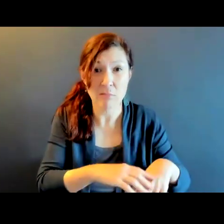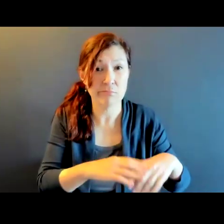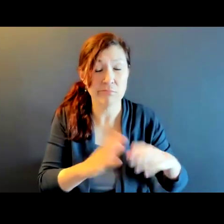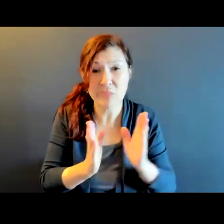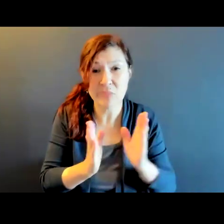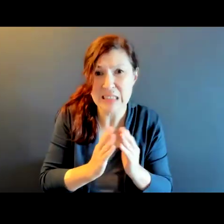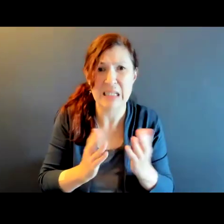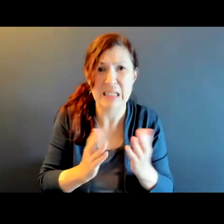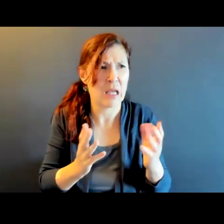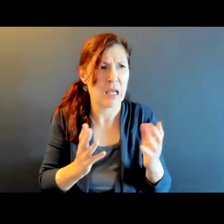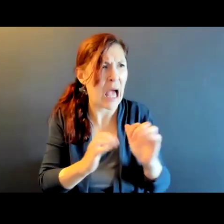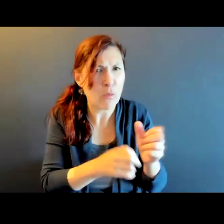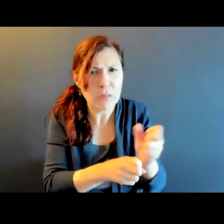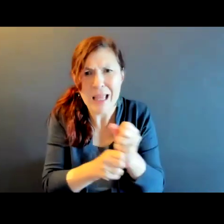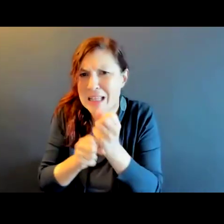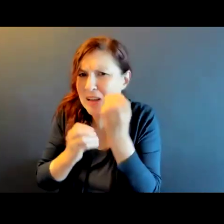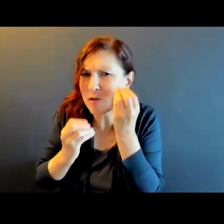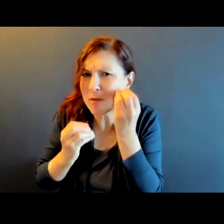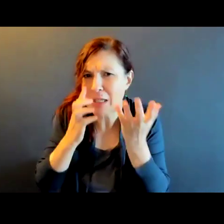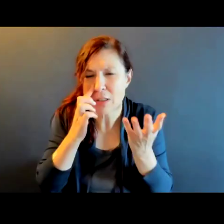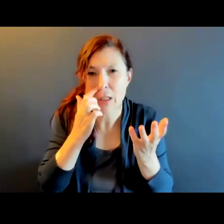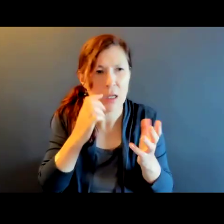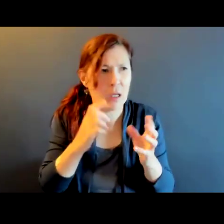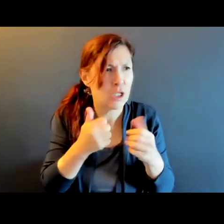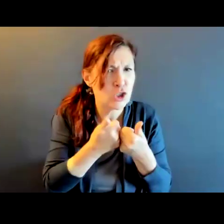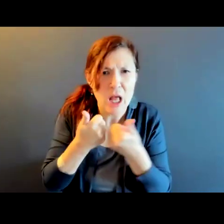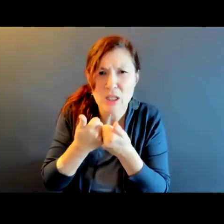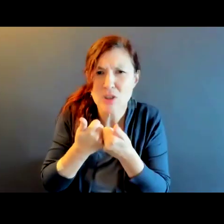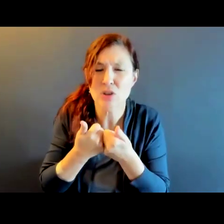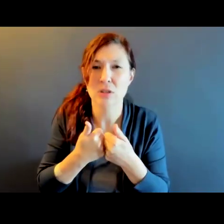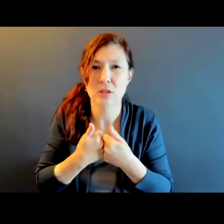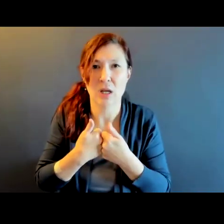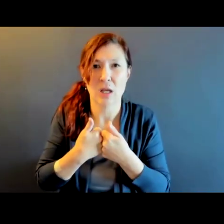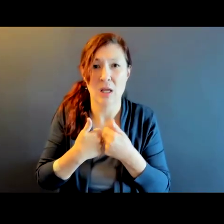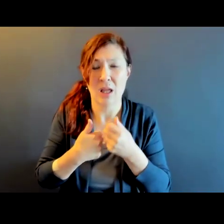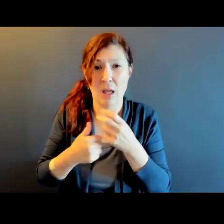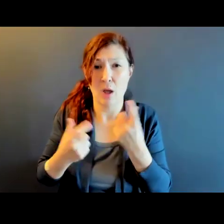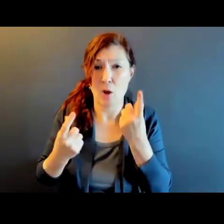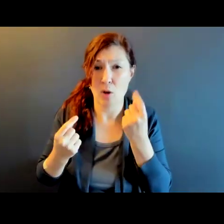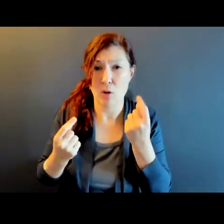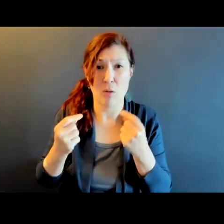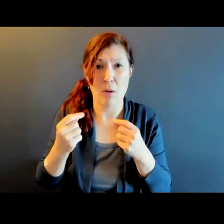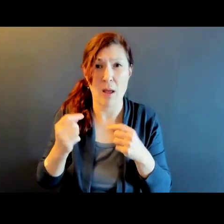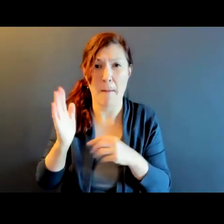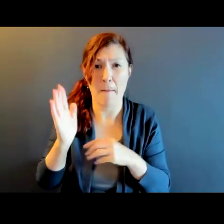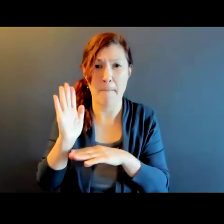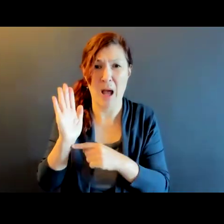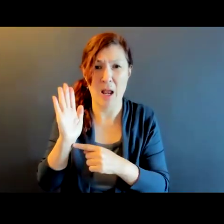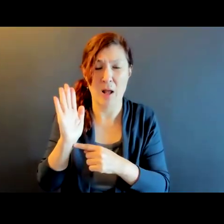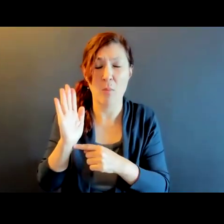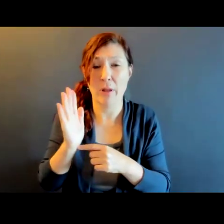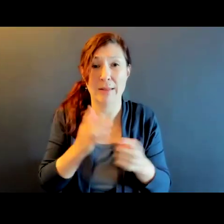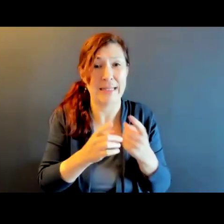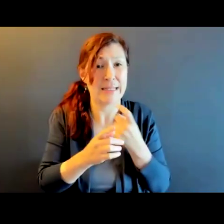challenges. And so when I read at the bottom, you know, potentially the only place you could really get it is at the state level. And